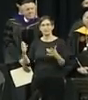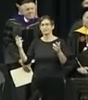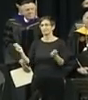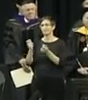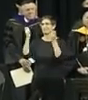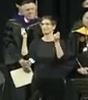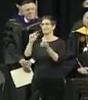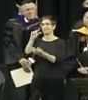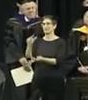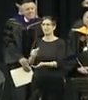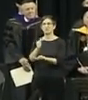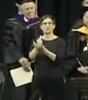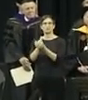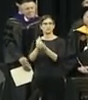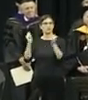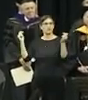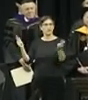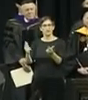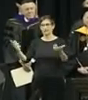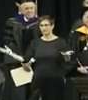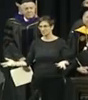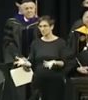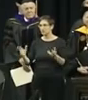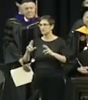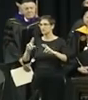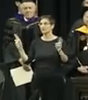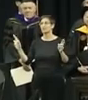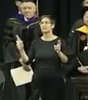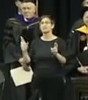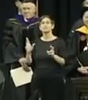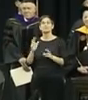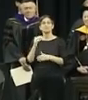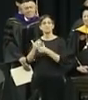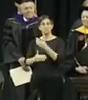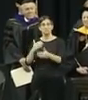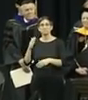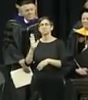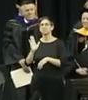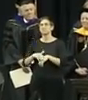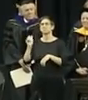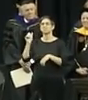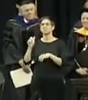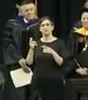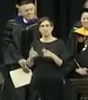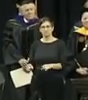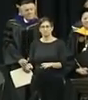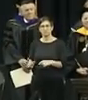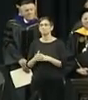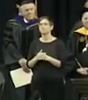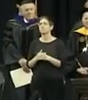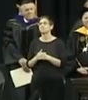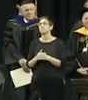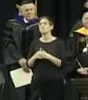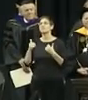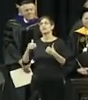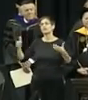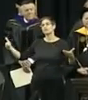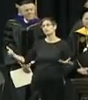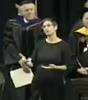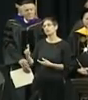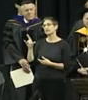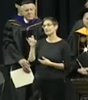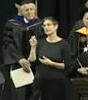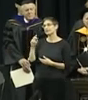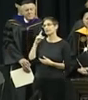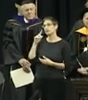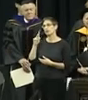commencement. All are in their places. These proceedings are hereby called to order. May I now introduce the Dean of the College